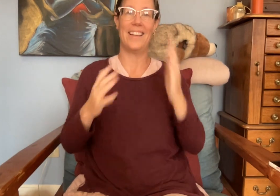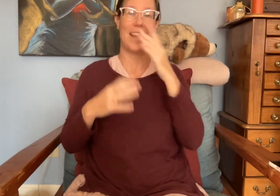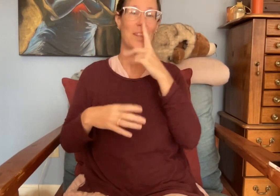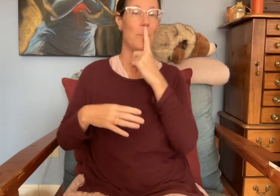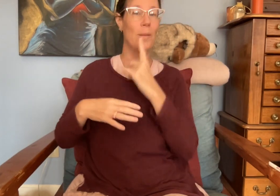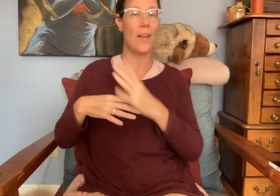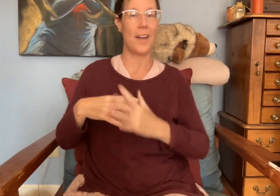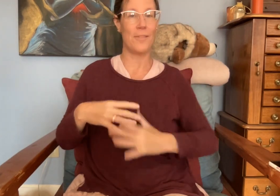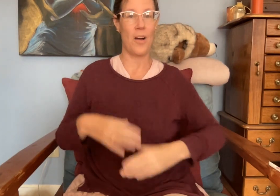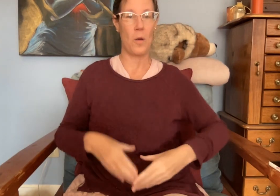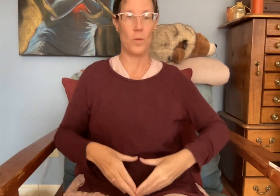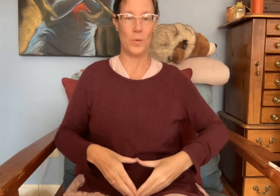Let the blood of our wombs,